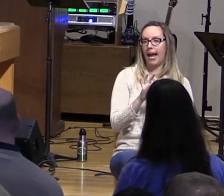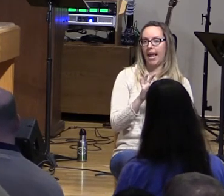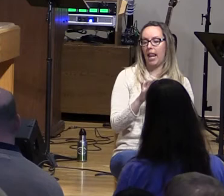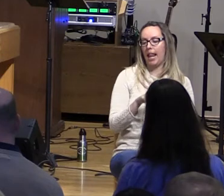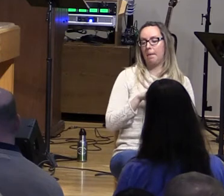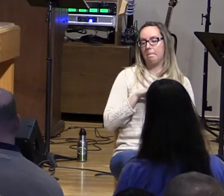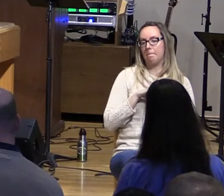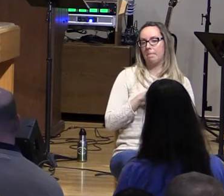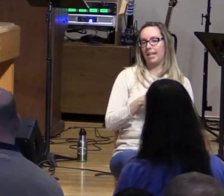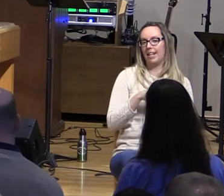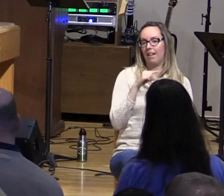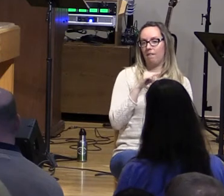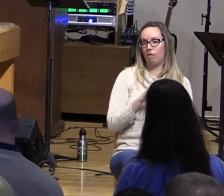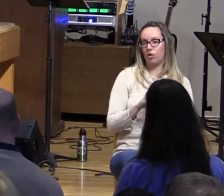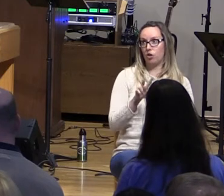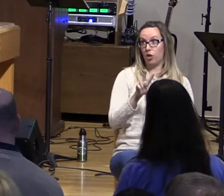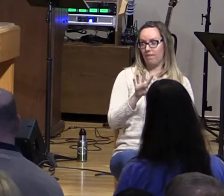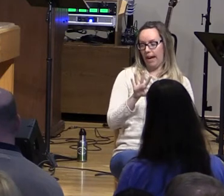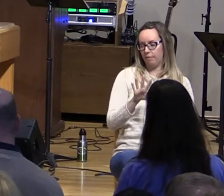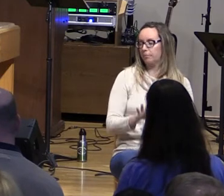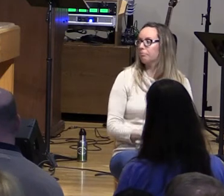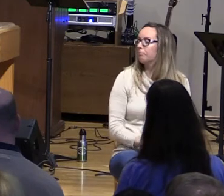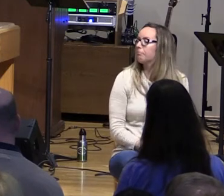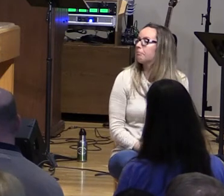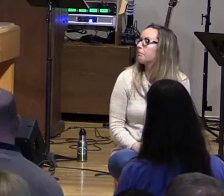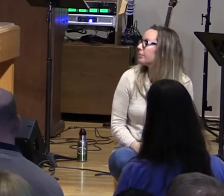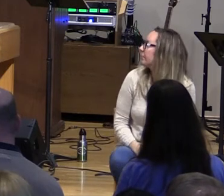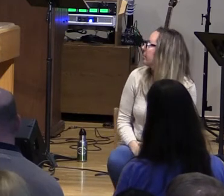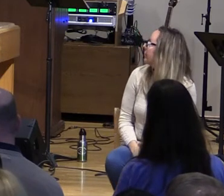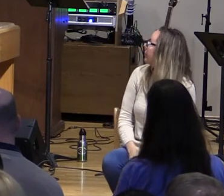beginning at verse 35.